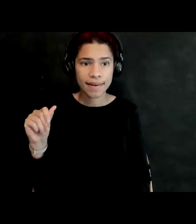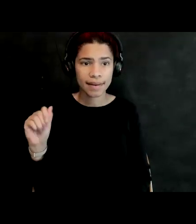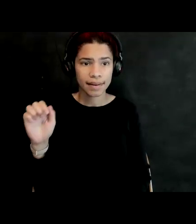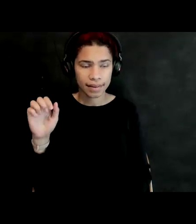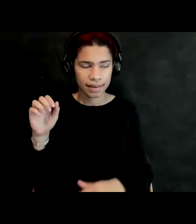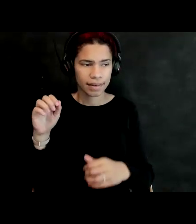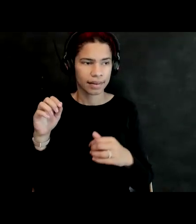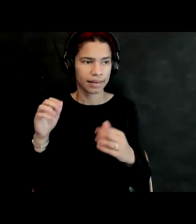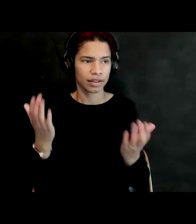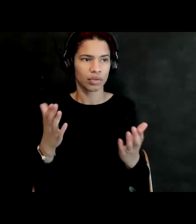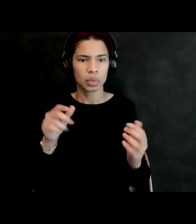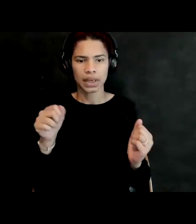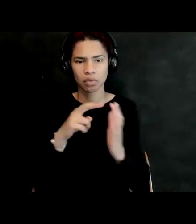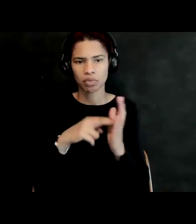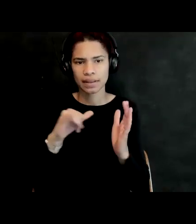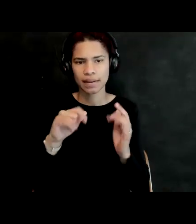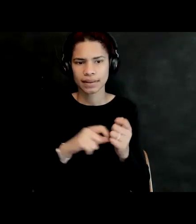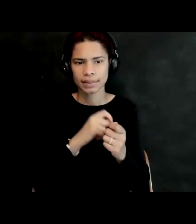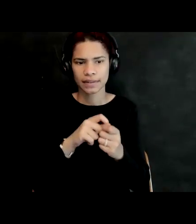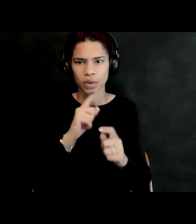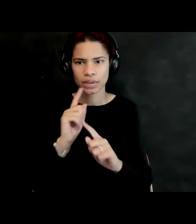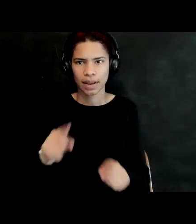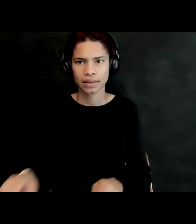can read this particular response.